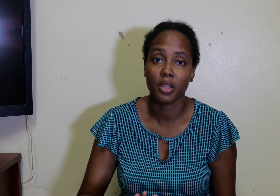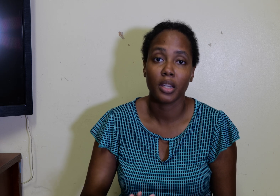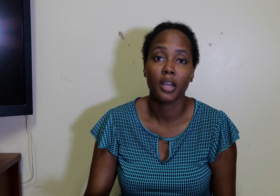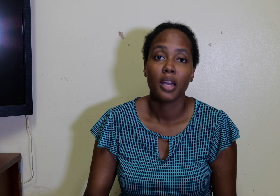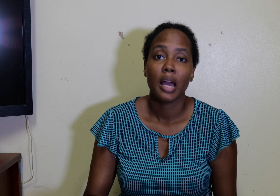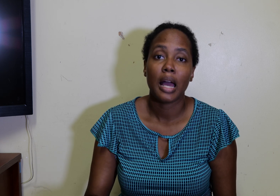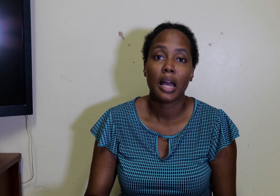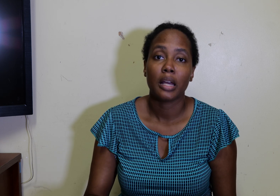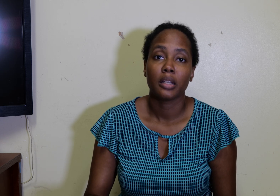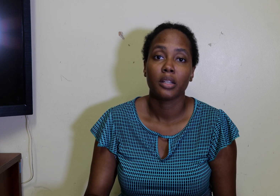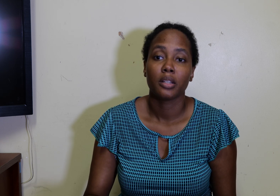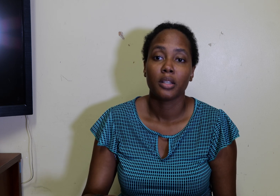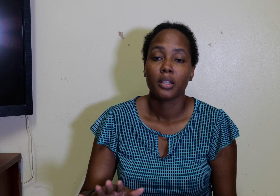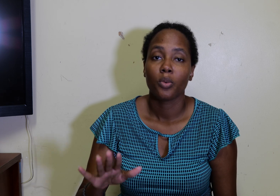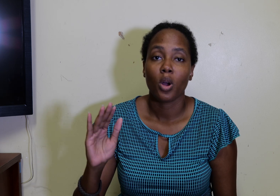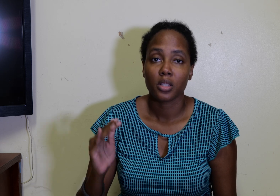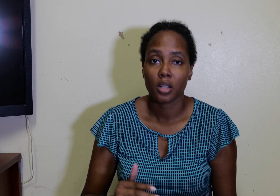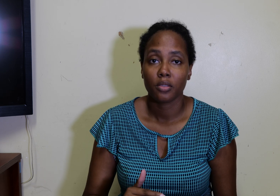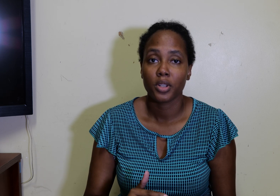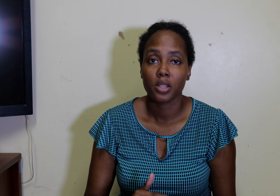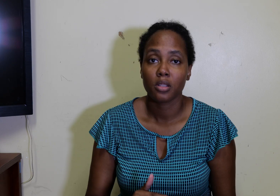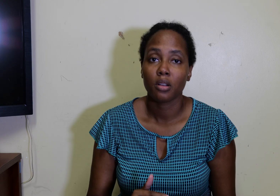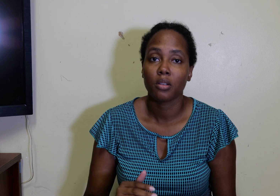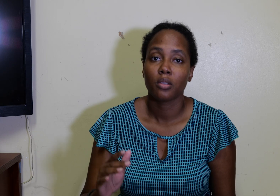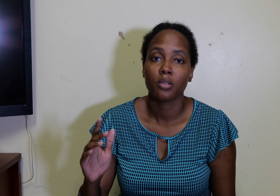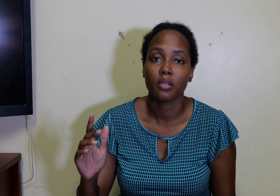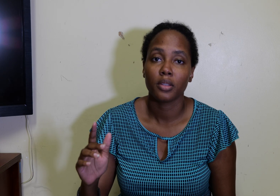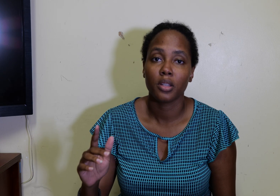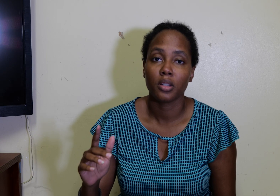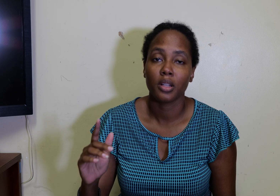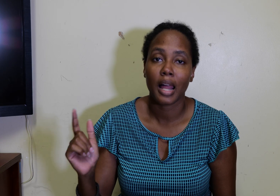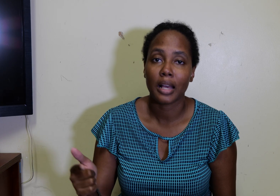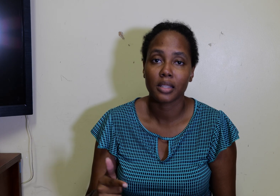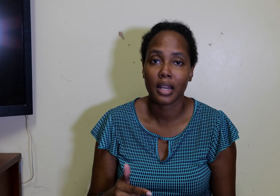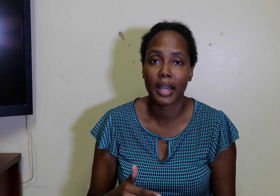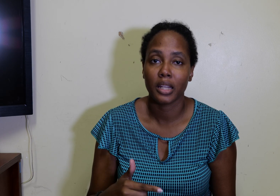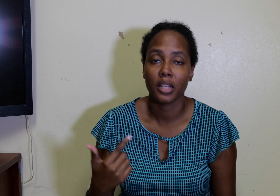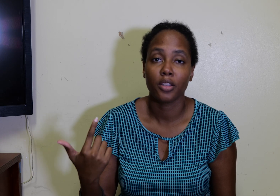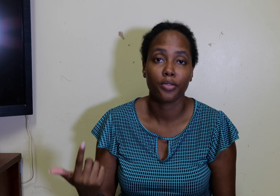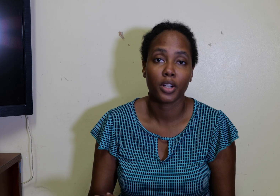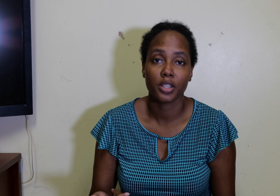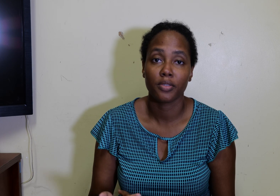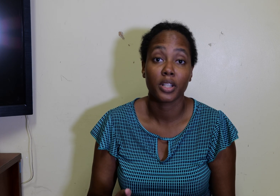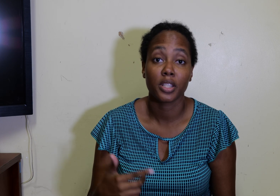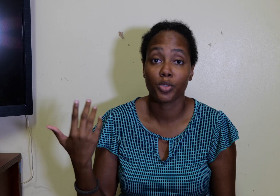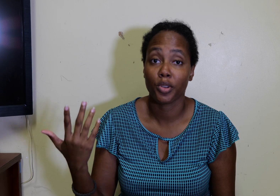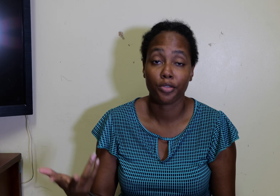thing, and once the second verse is sung, the last line in the first verse is